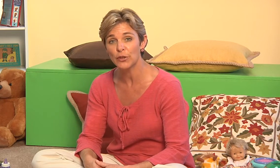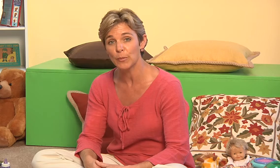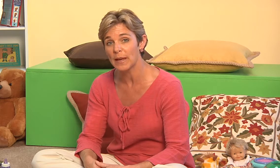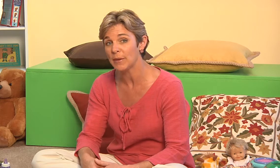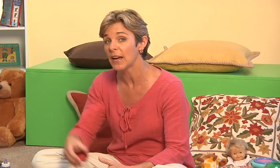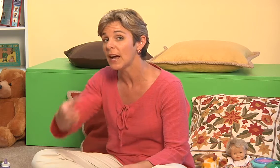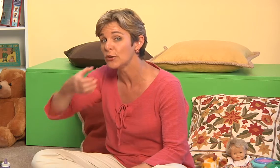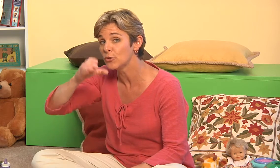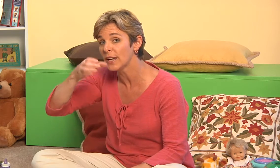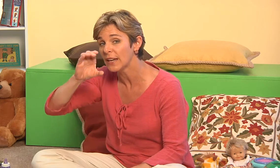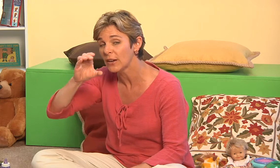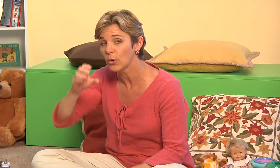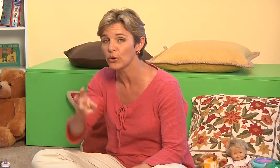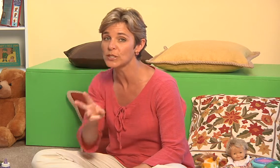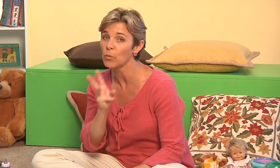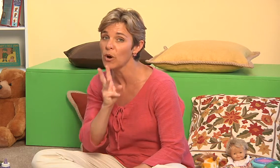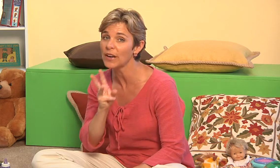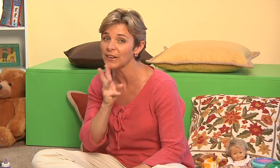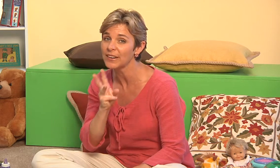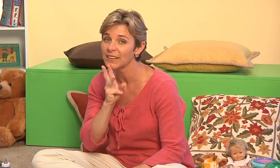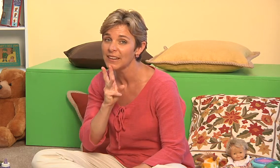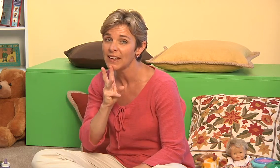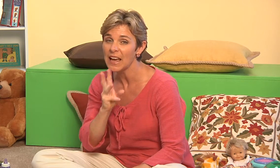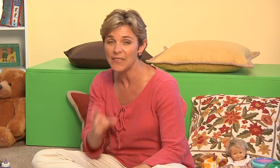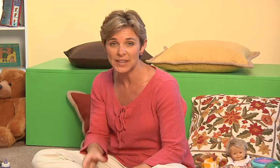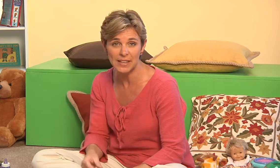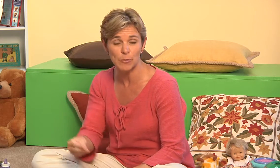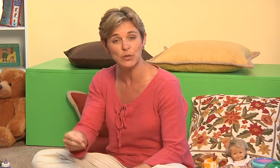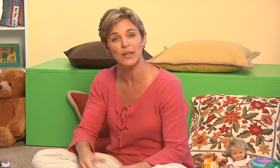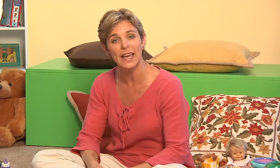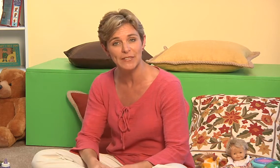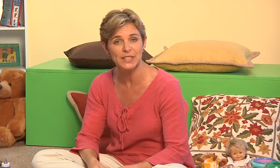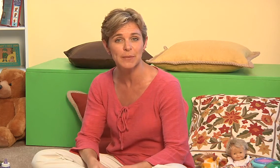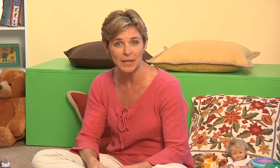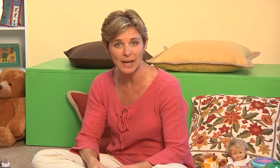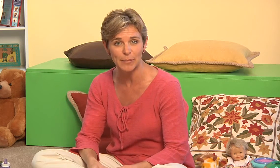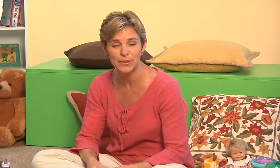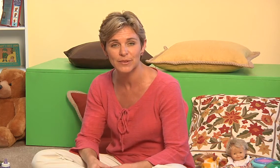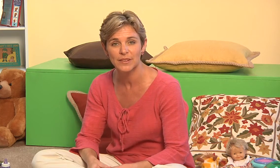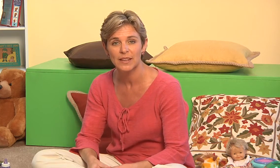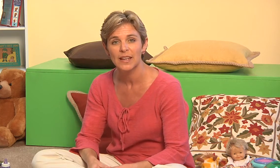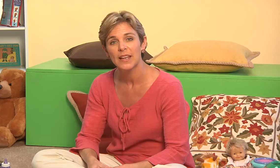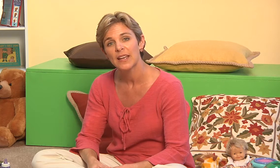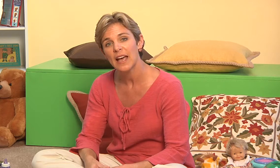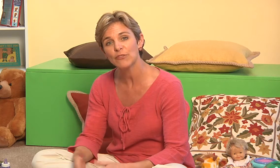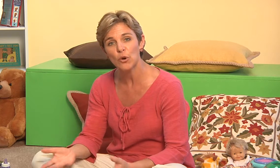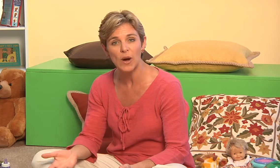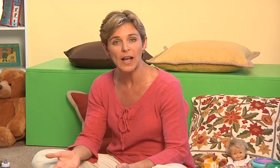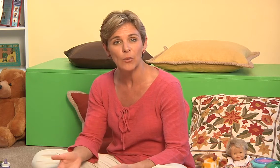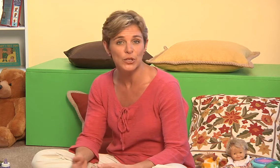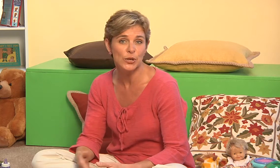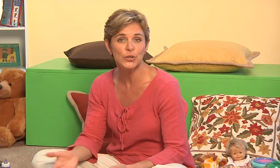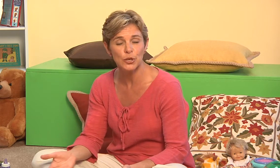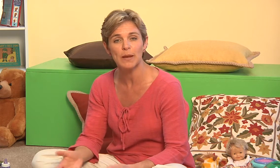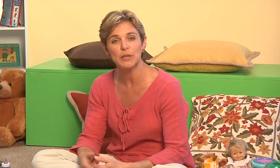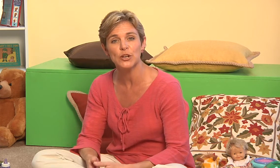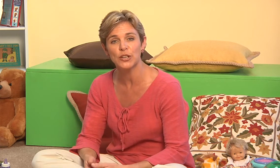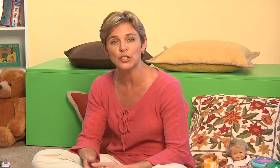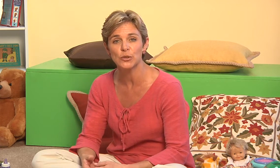your baby a drink or some water and then give him a drink out of his sippy cup. After a while, when you notice your baby starting to lose